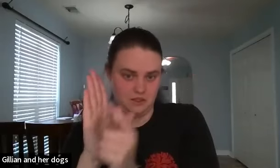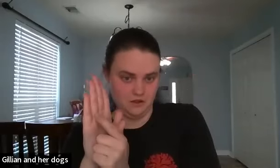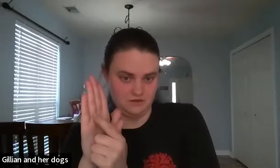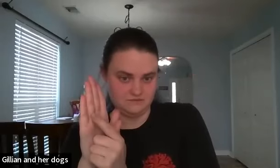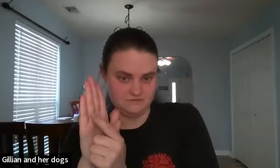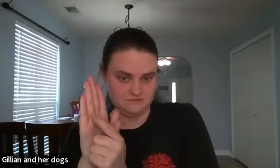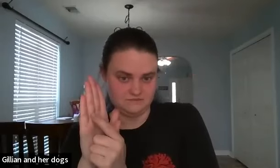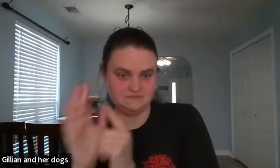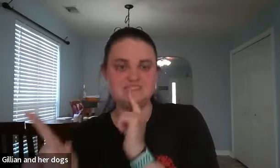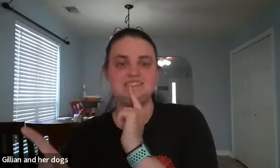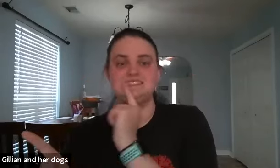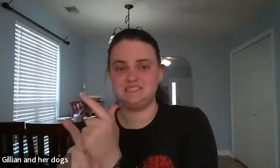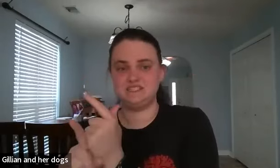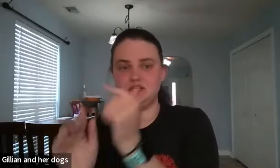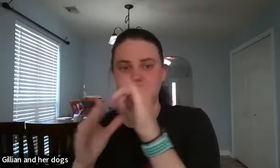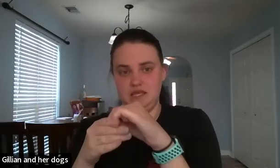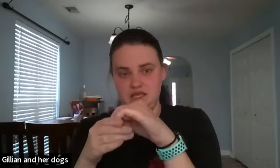law. Sister in.